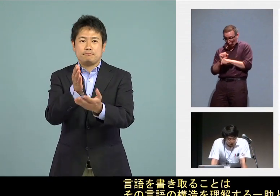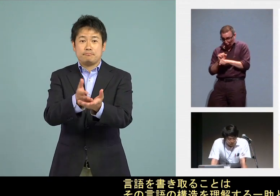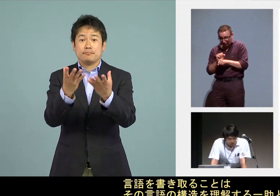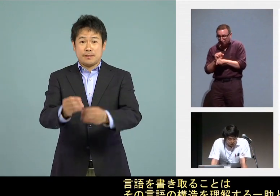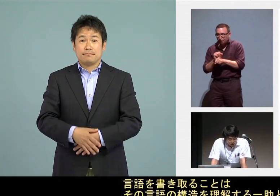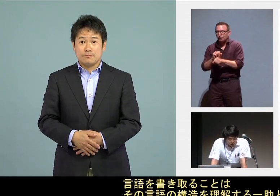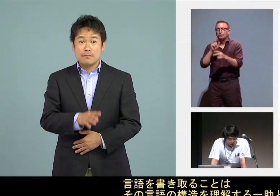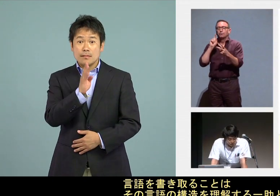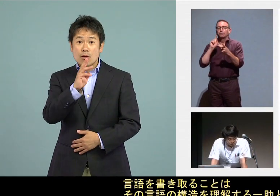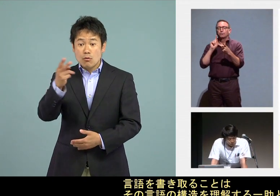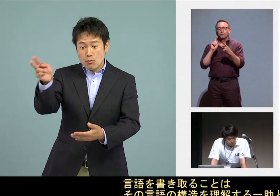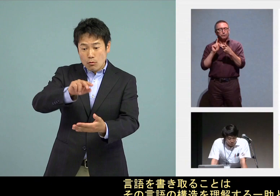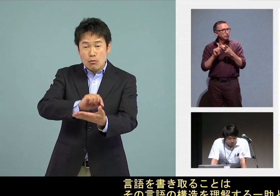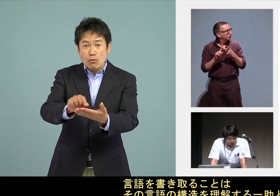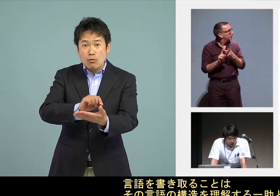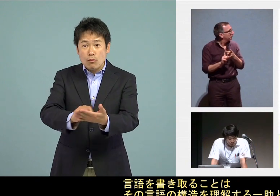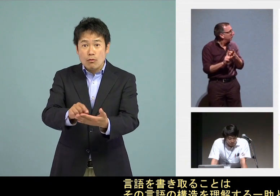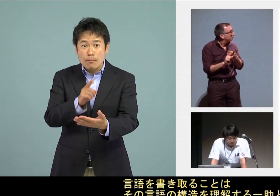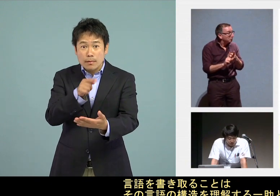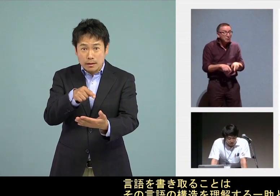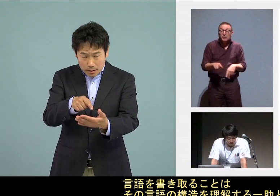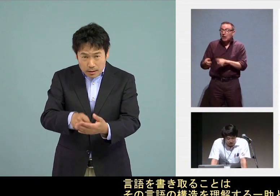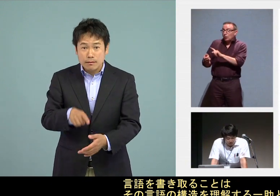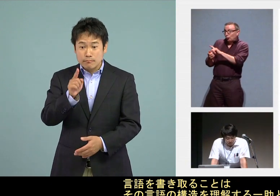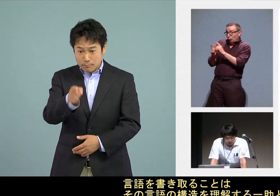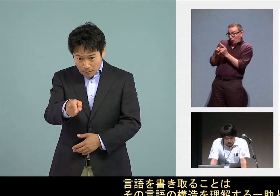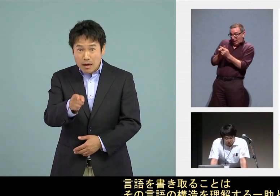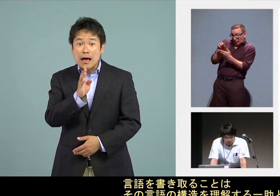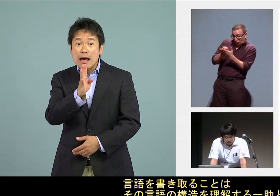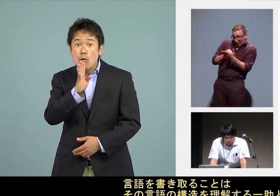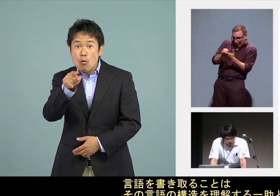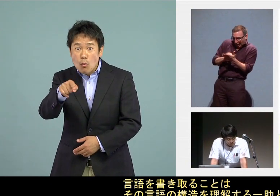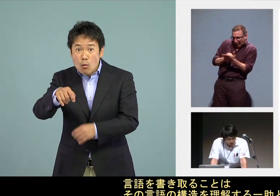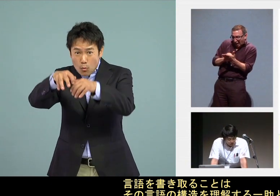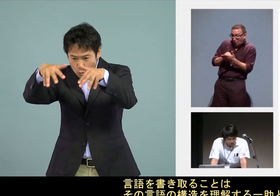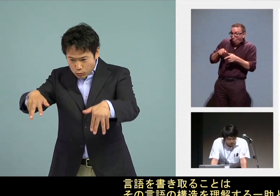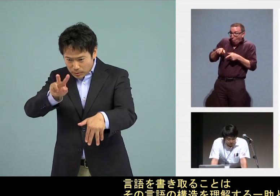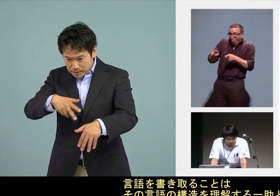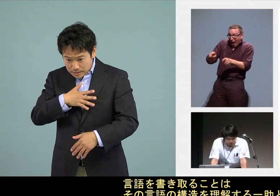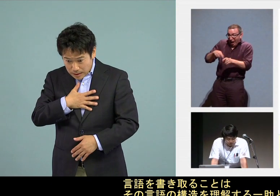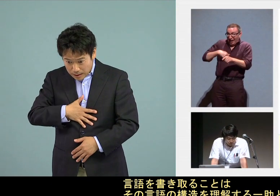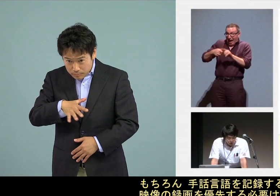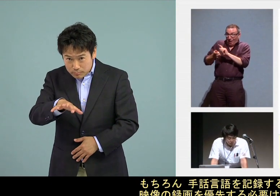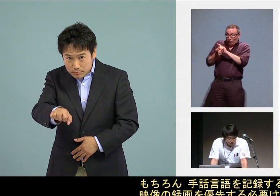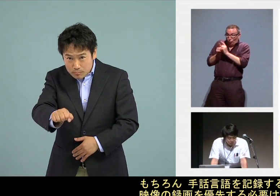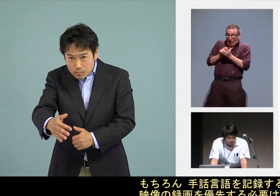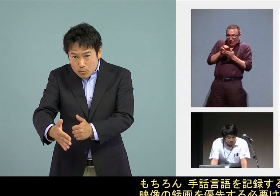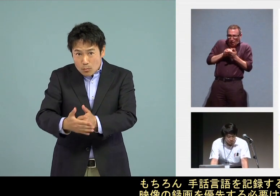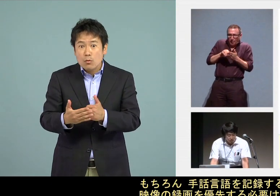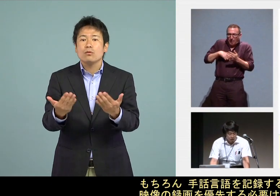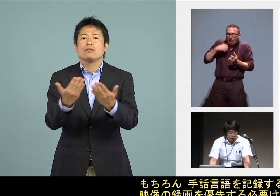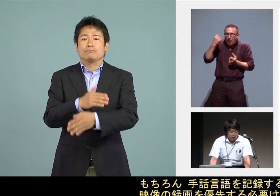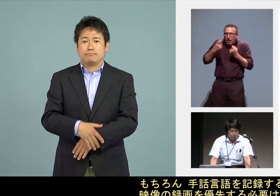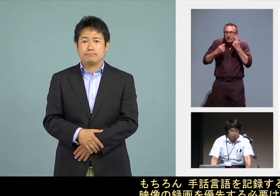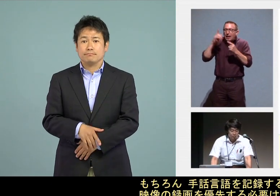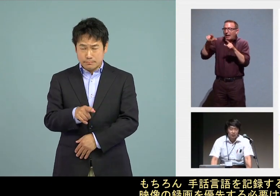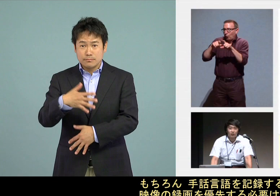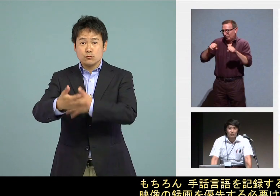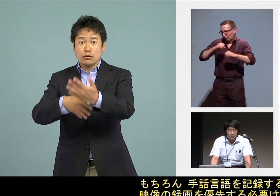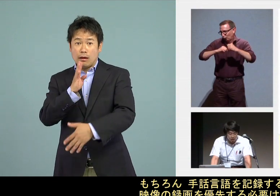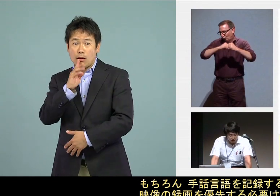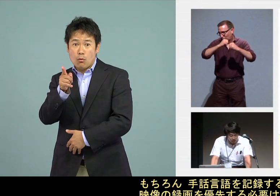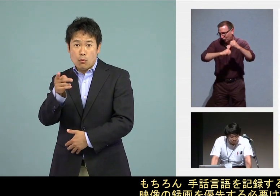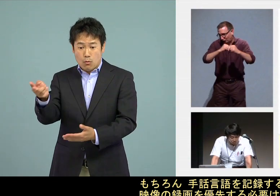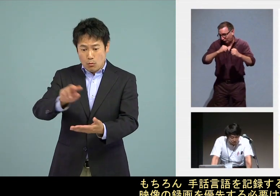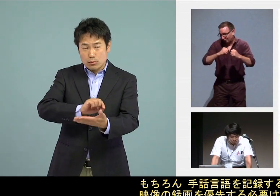of a language may help to understand its linguistic structures. Of course, in